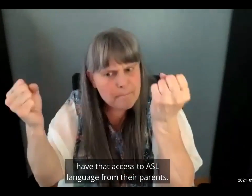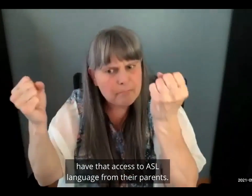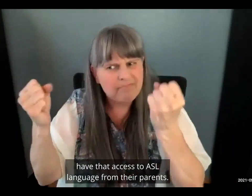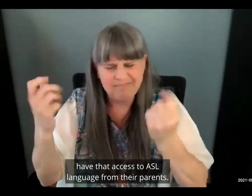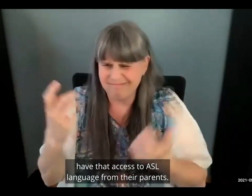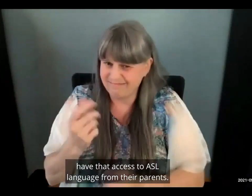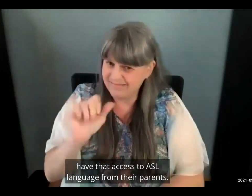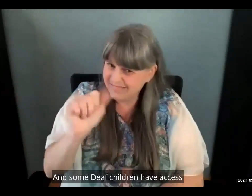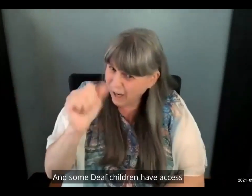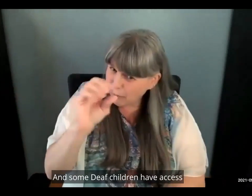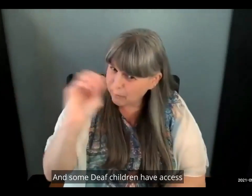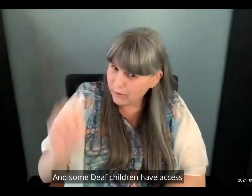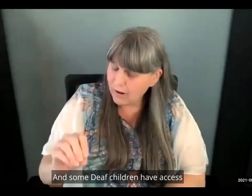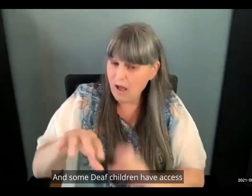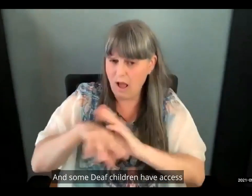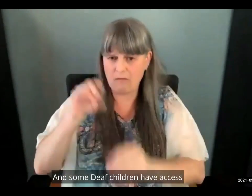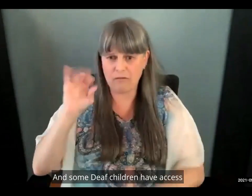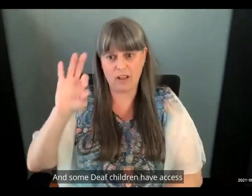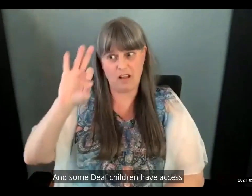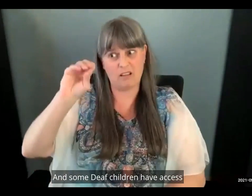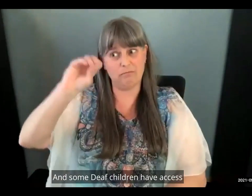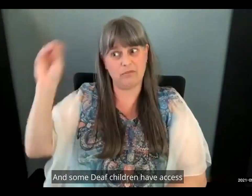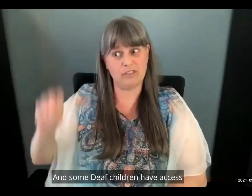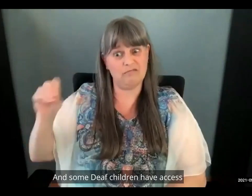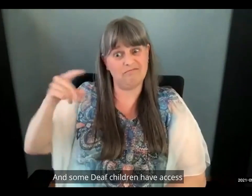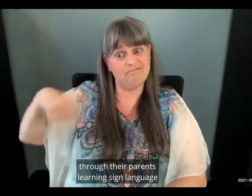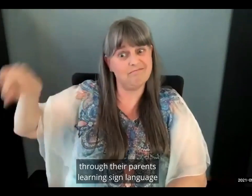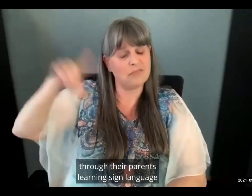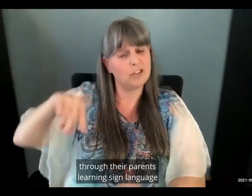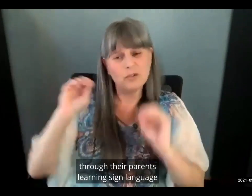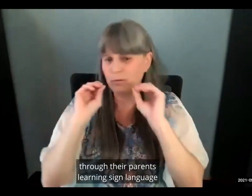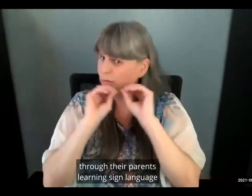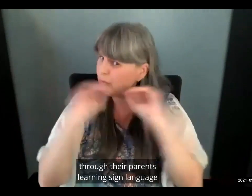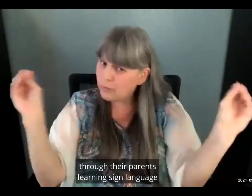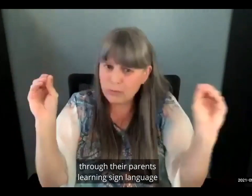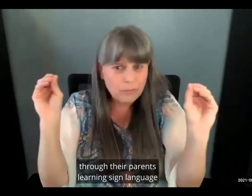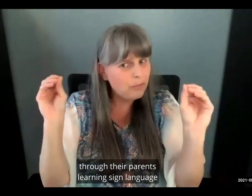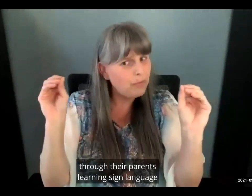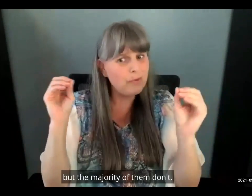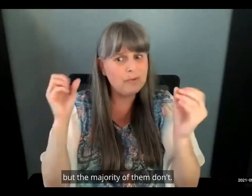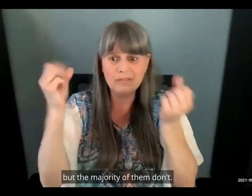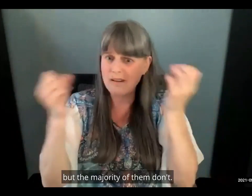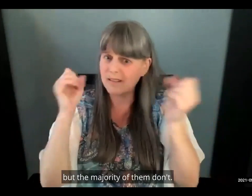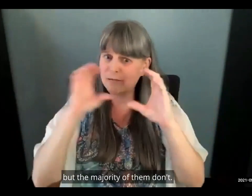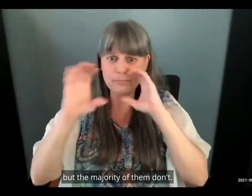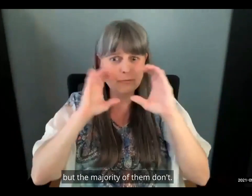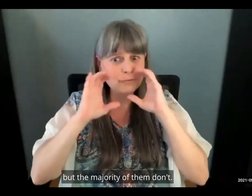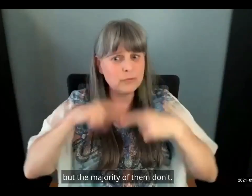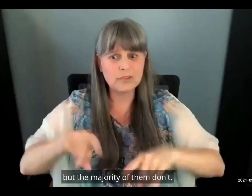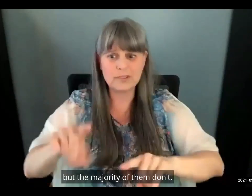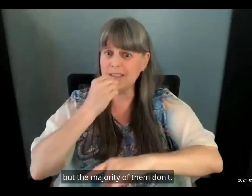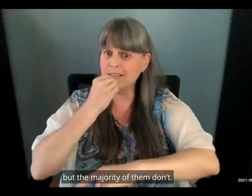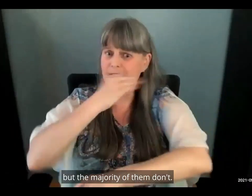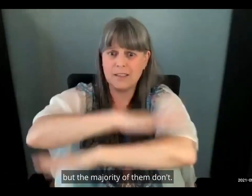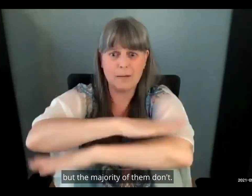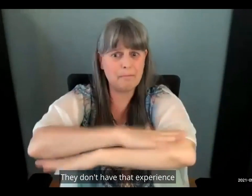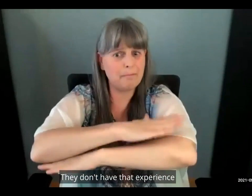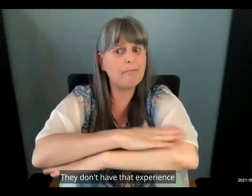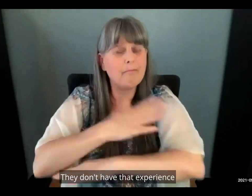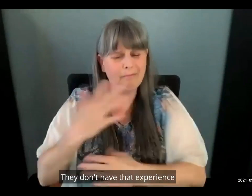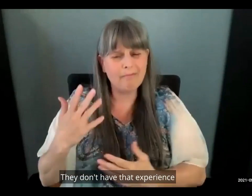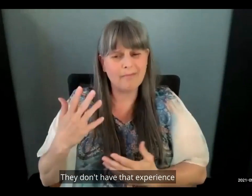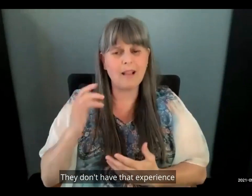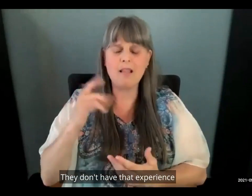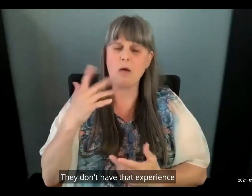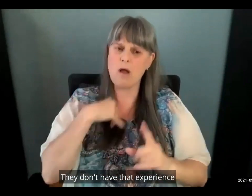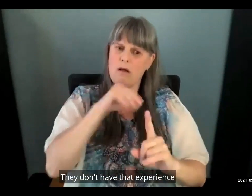parents. Some, you know, deaf children have access through their parents learning sign language, but the majority of them don't.